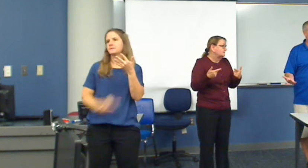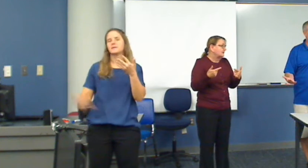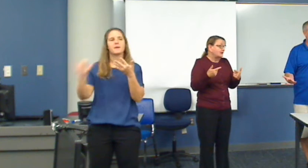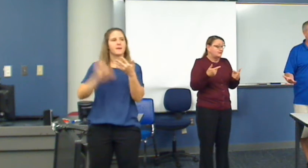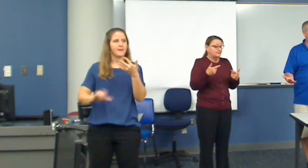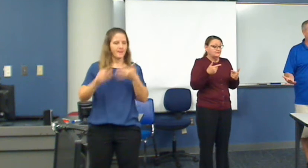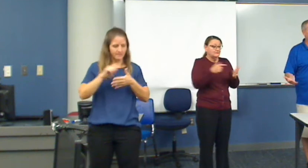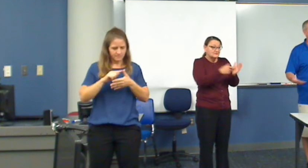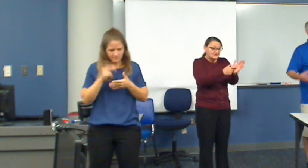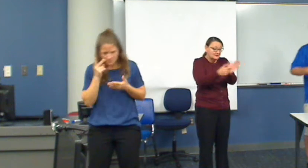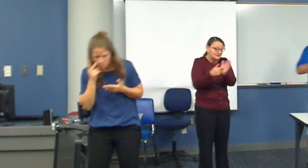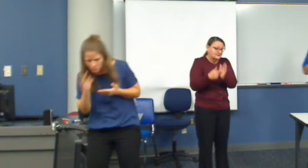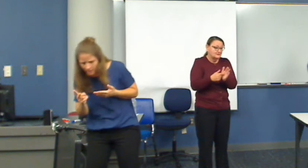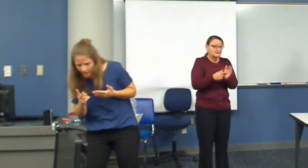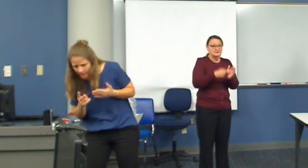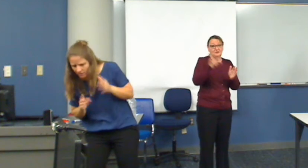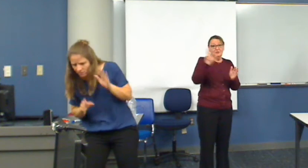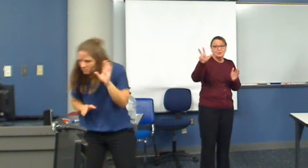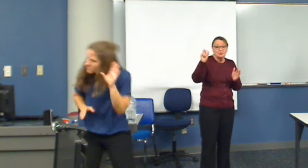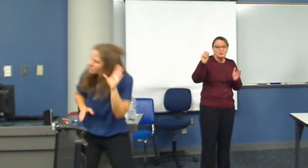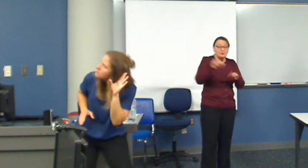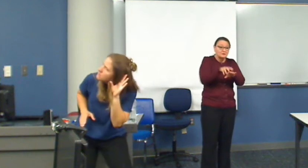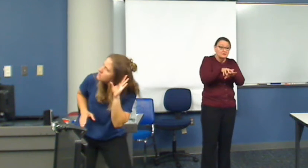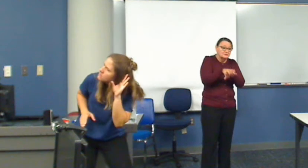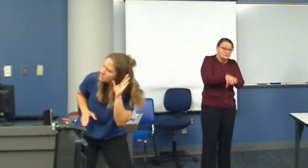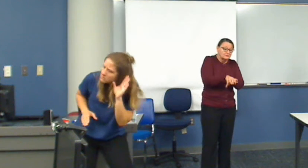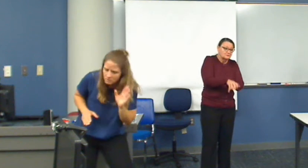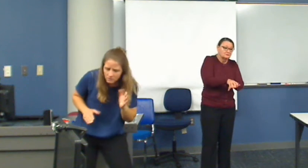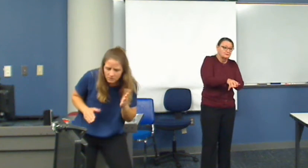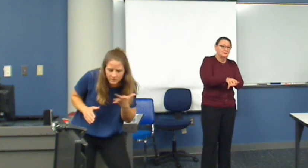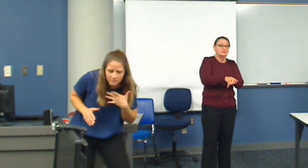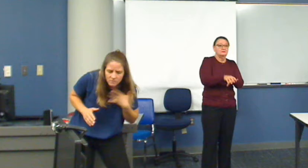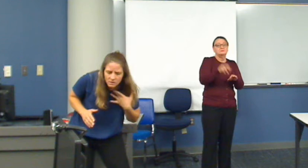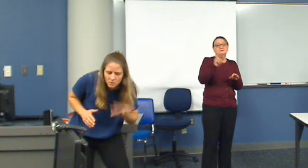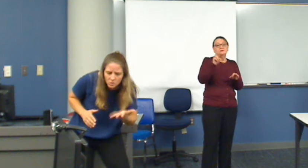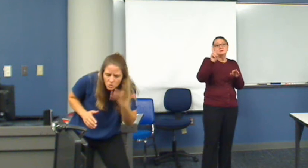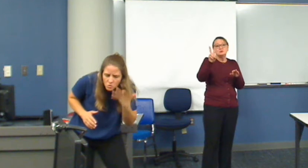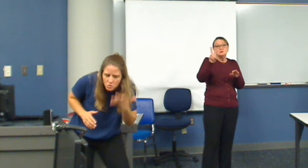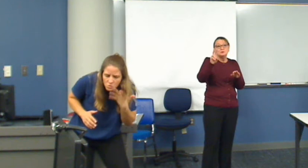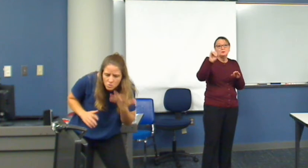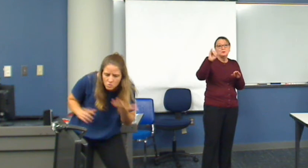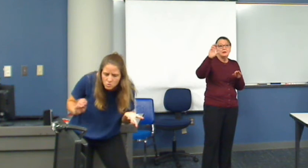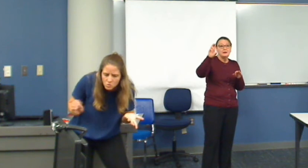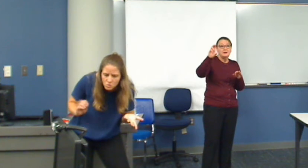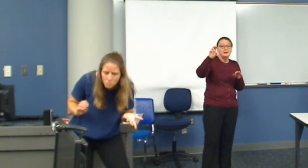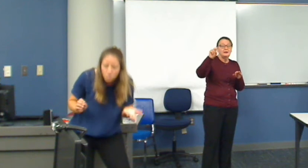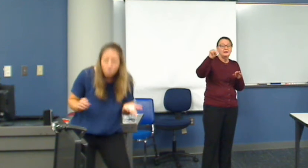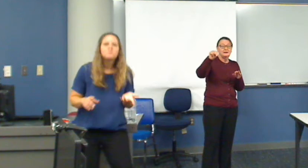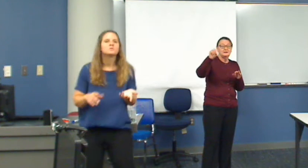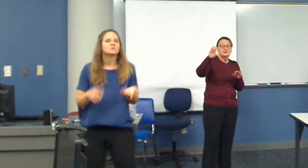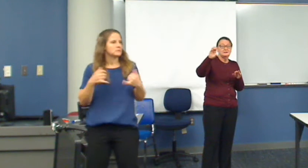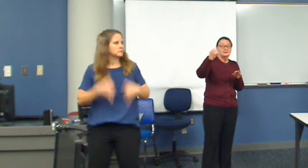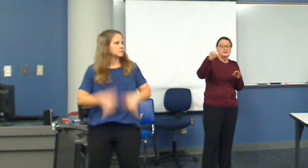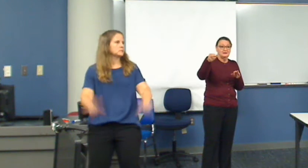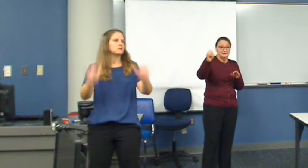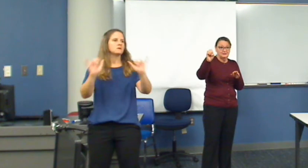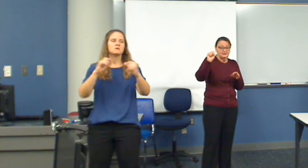with 30 chest compressions. Again, we want them to go about 2 inches instead of 2.5. We do 2 breaths. We just